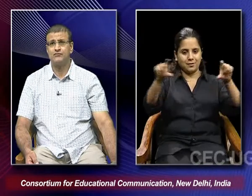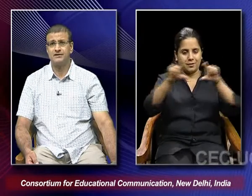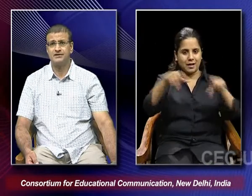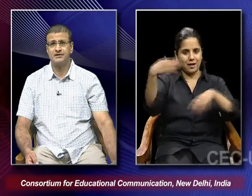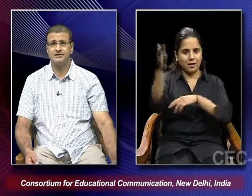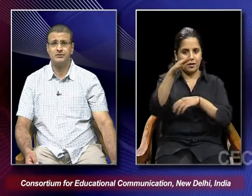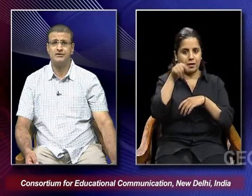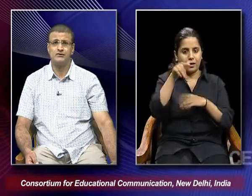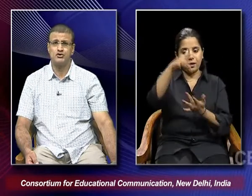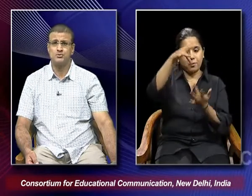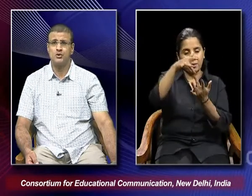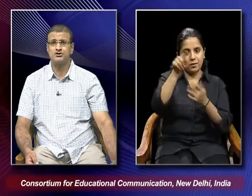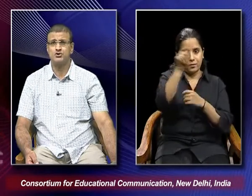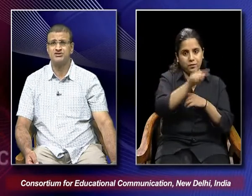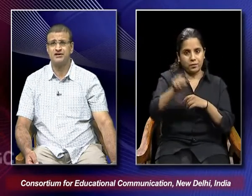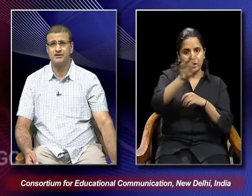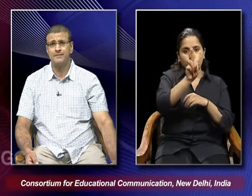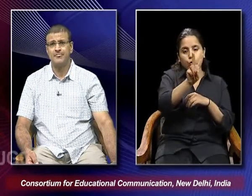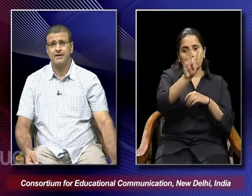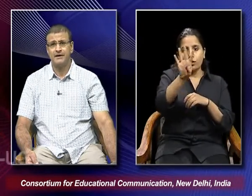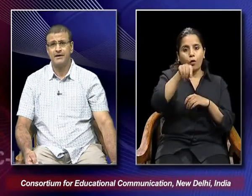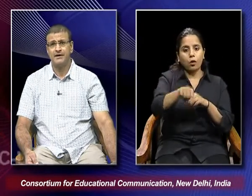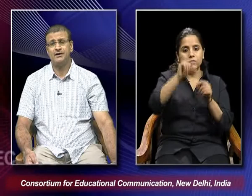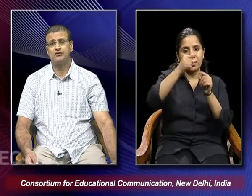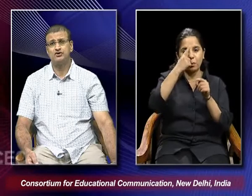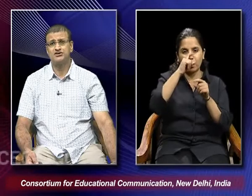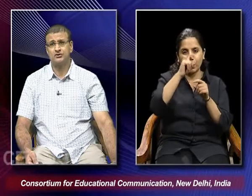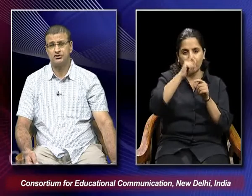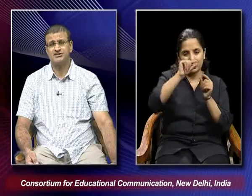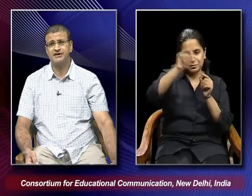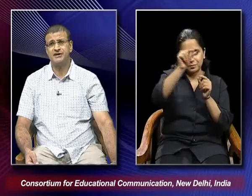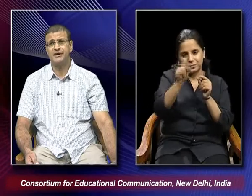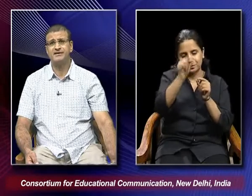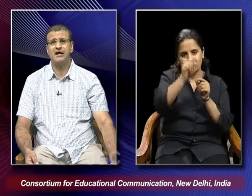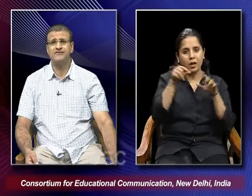along with the 24-spoke Ashok Chakra, it was